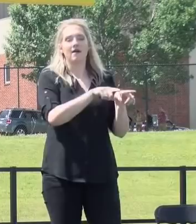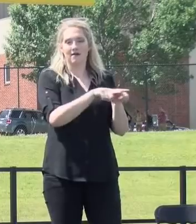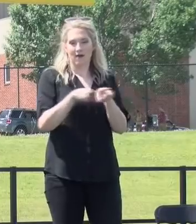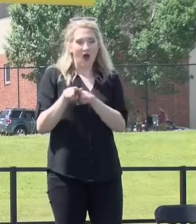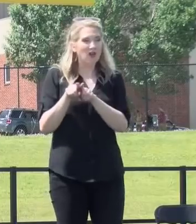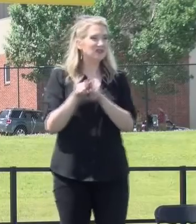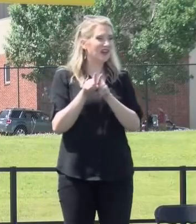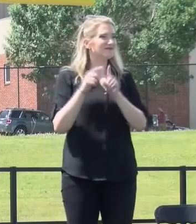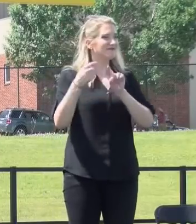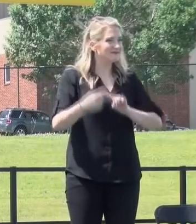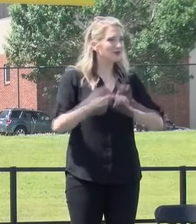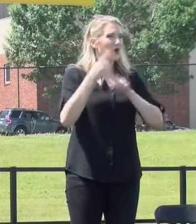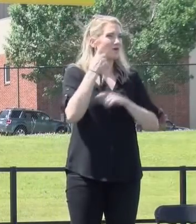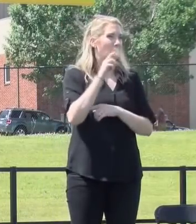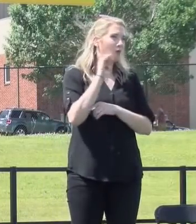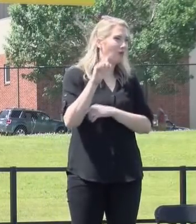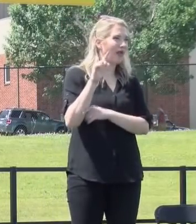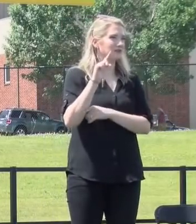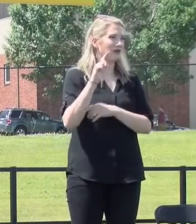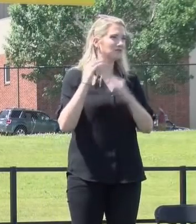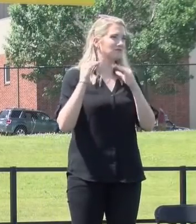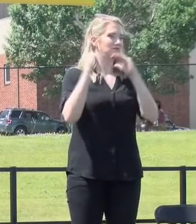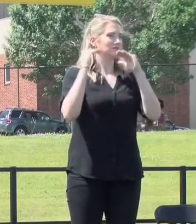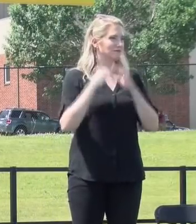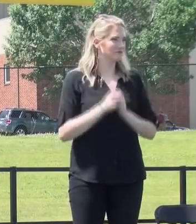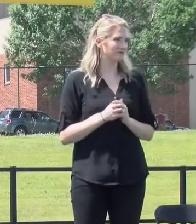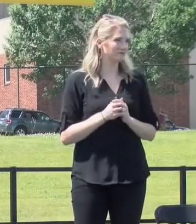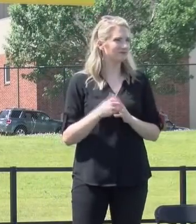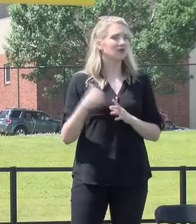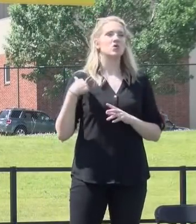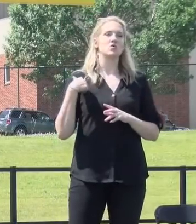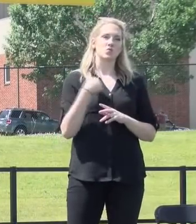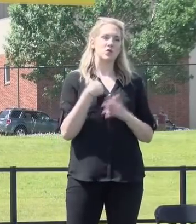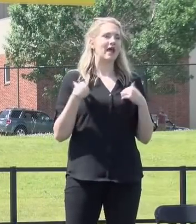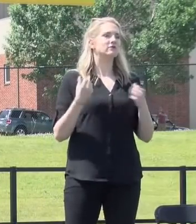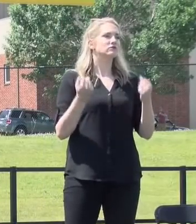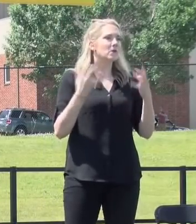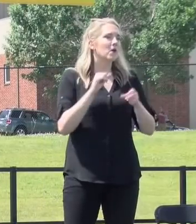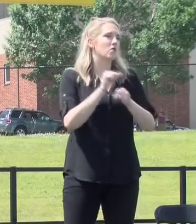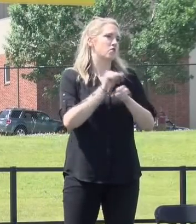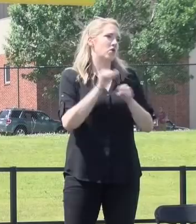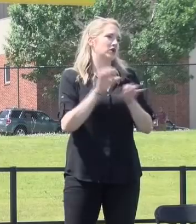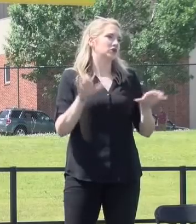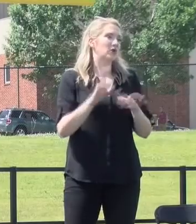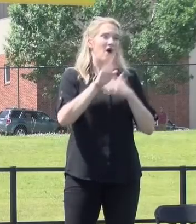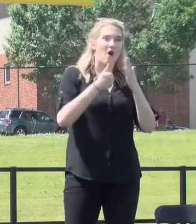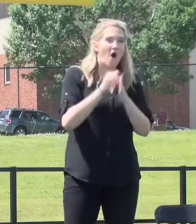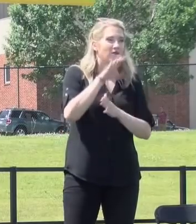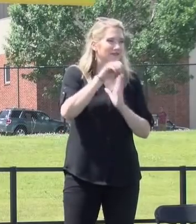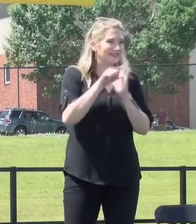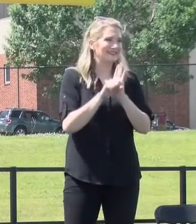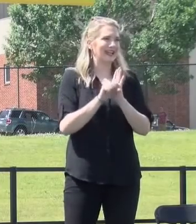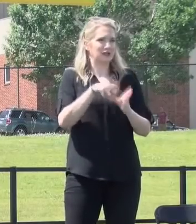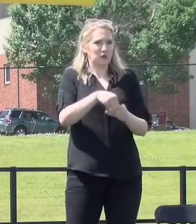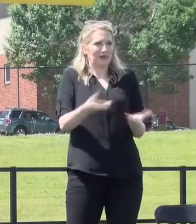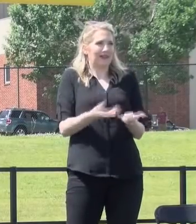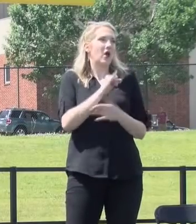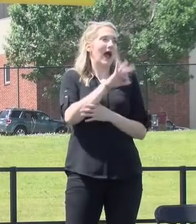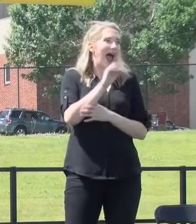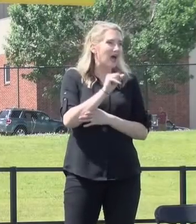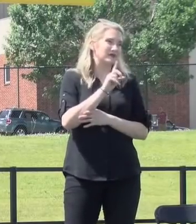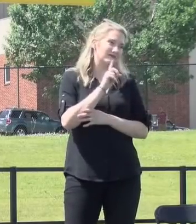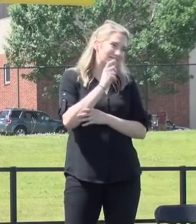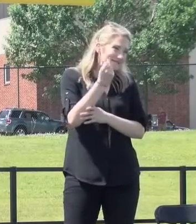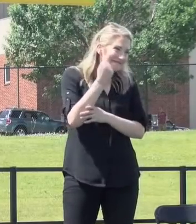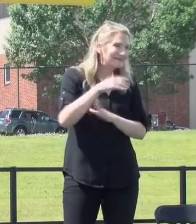racial justice sweeping our nation right now. We have work to do in all 50 states, including our own. Iowa ranks among the worst